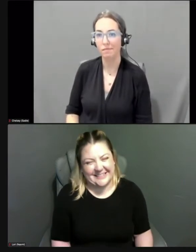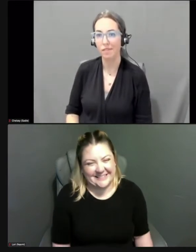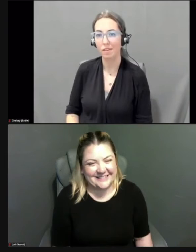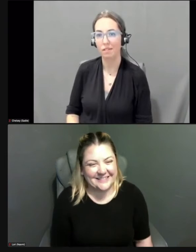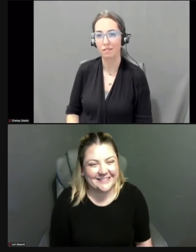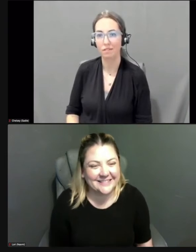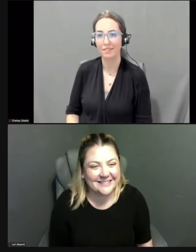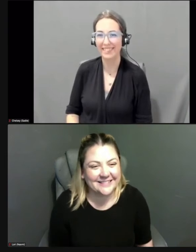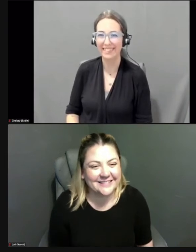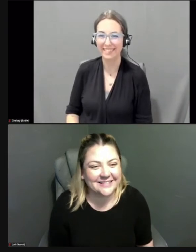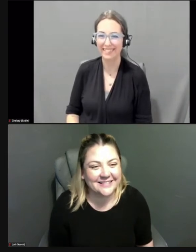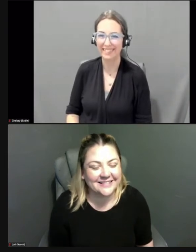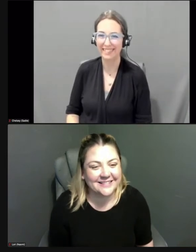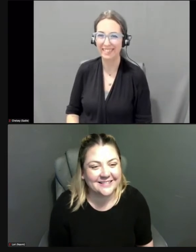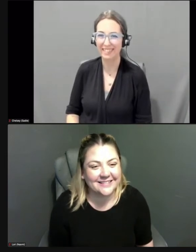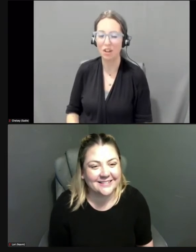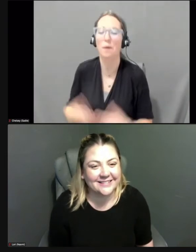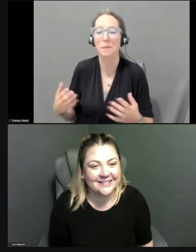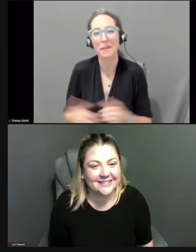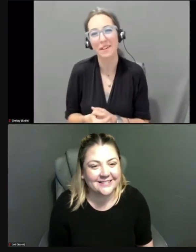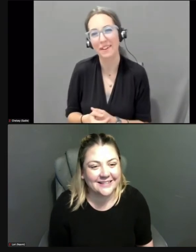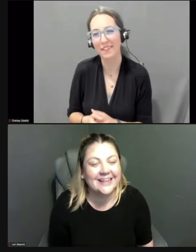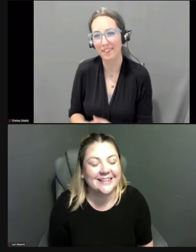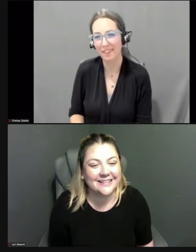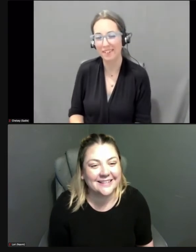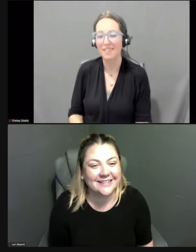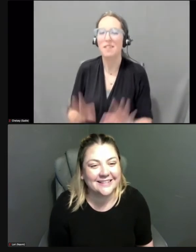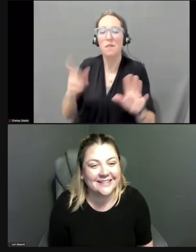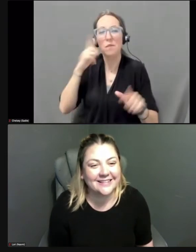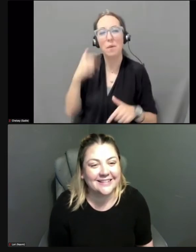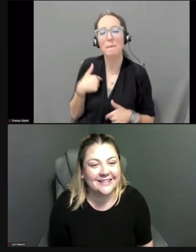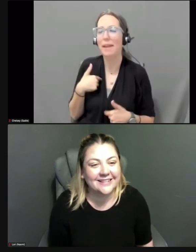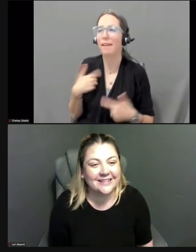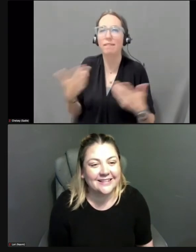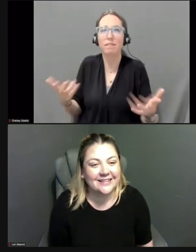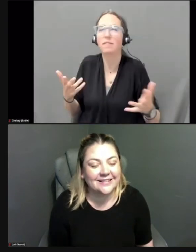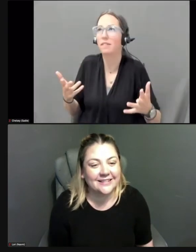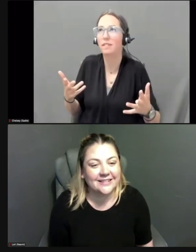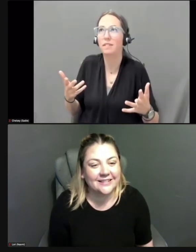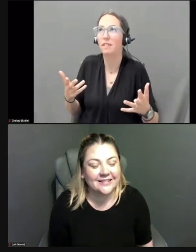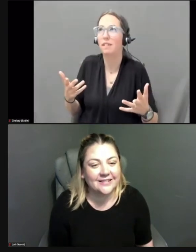a deeper understanding of what all of these concepts are, again, on